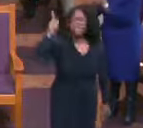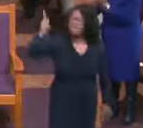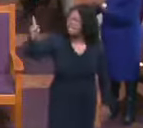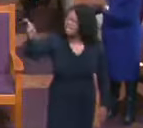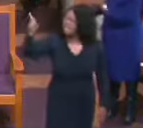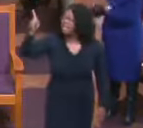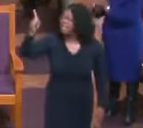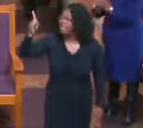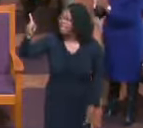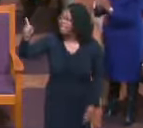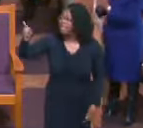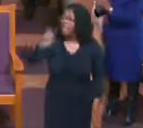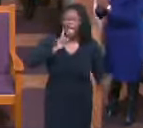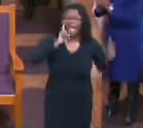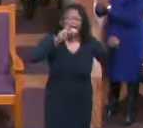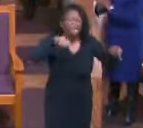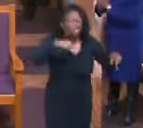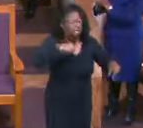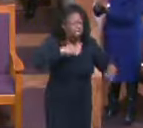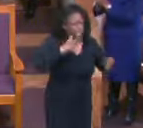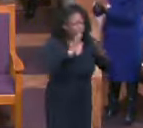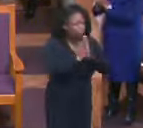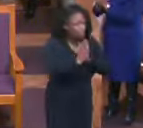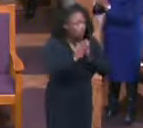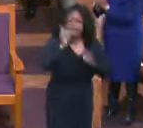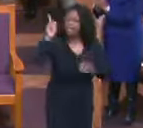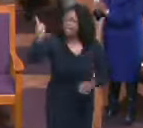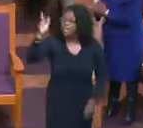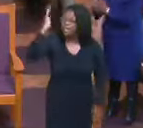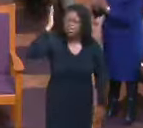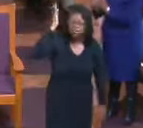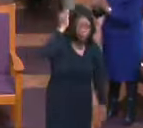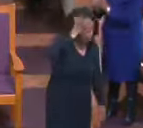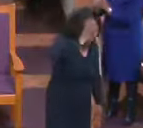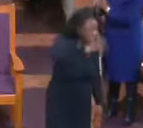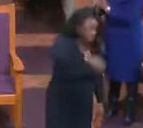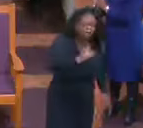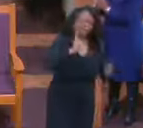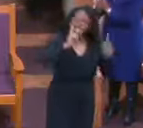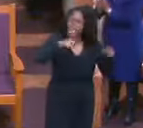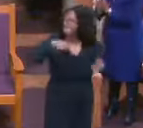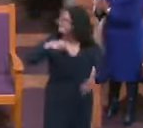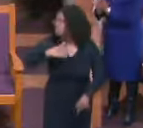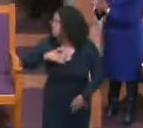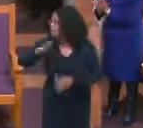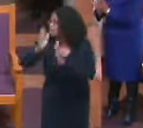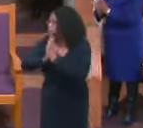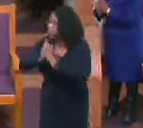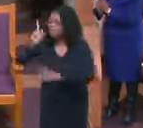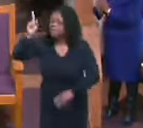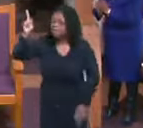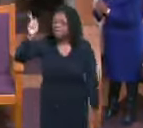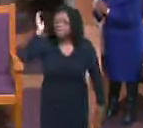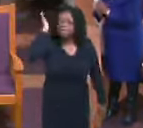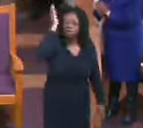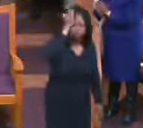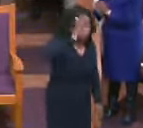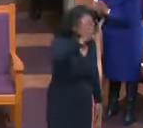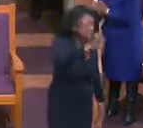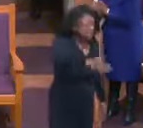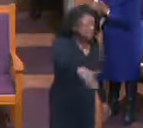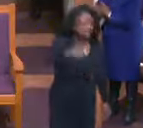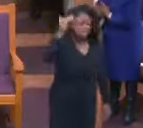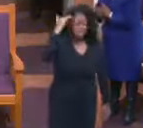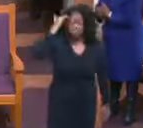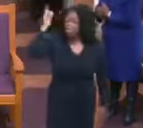has answered my prayer. He will answer my prayer. He will. If you know